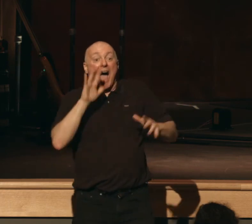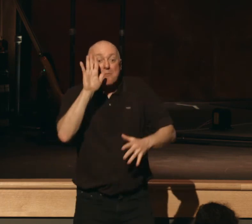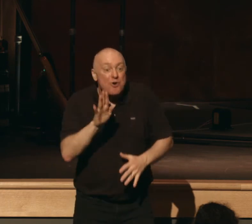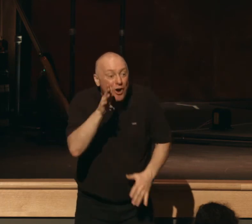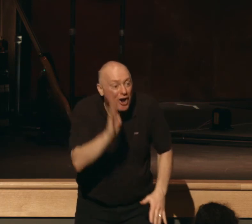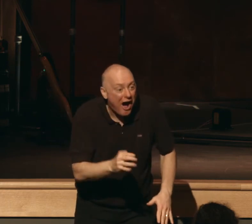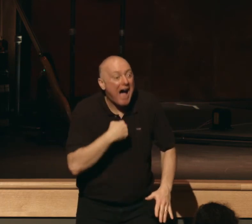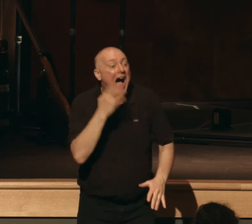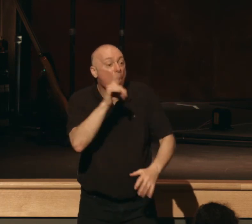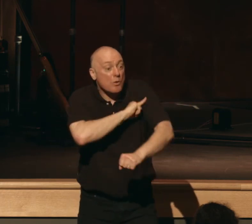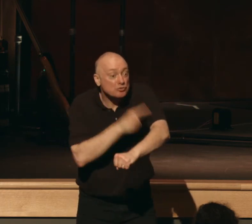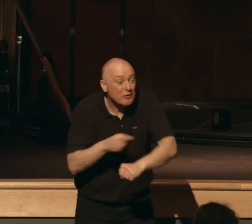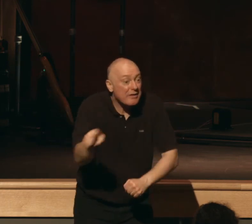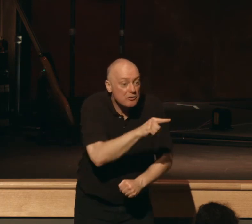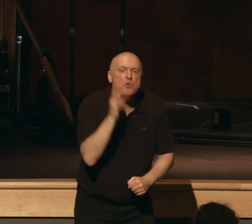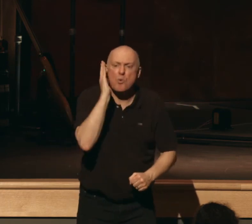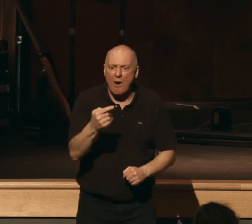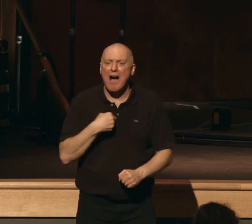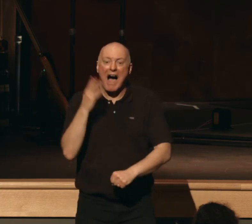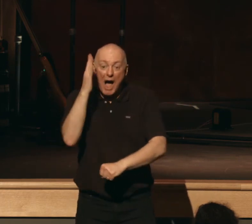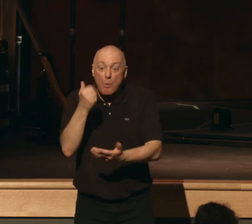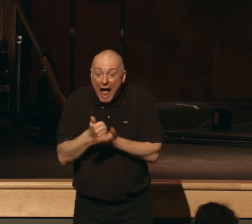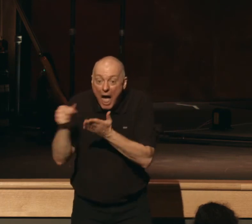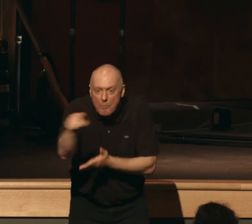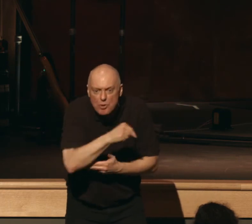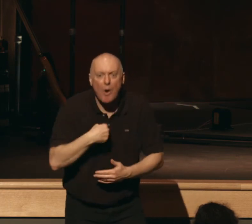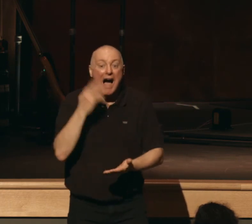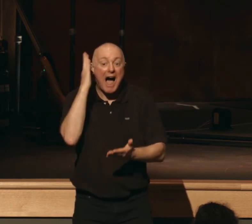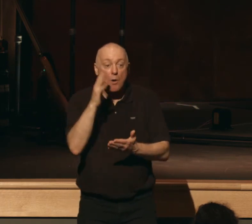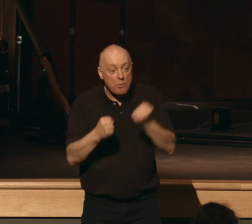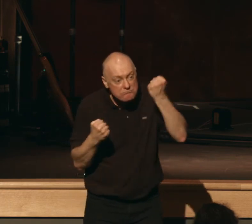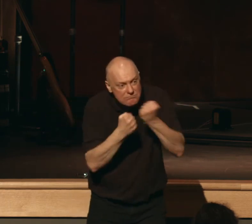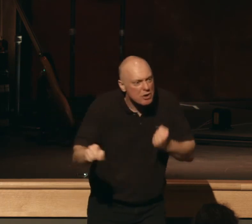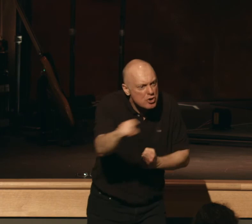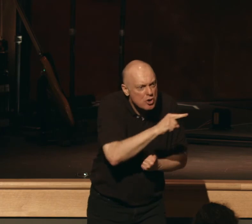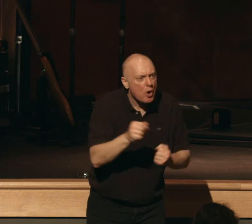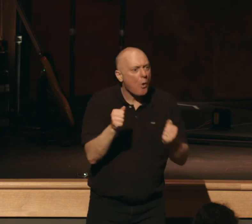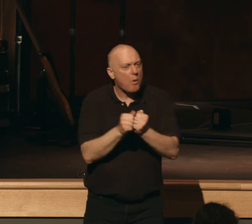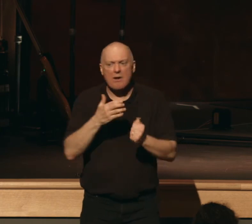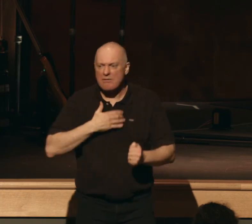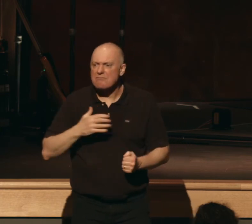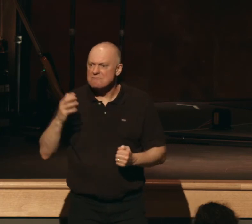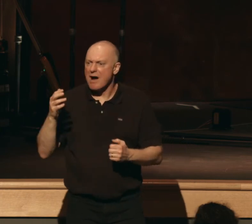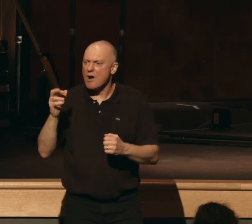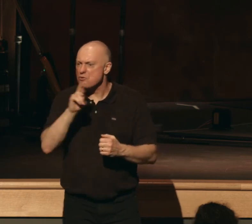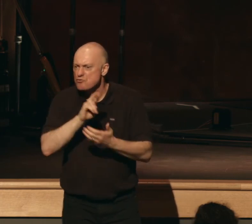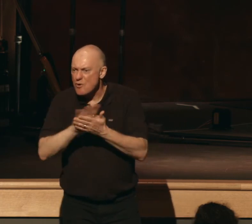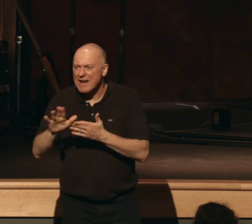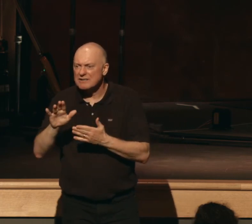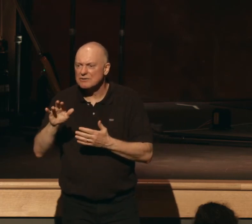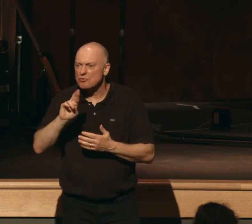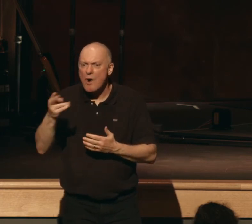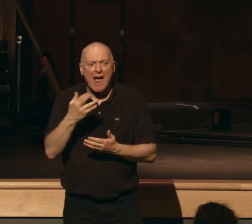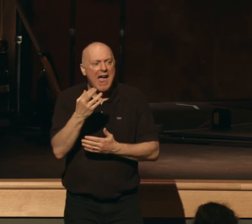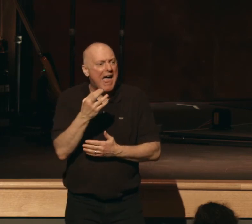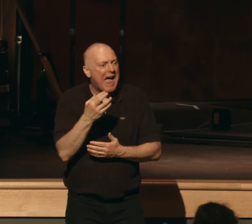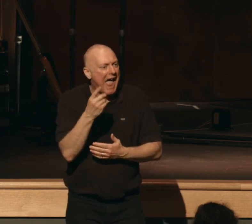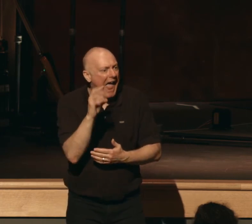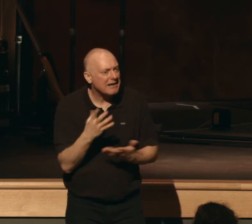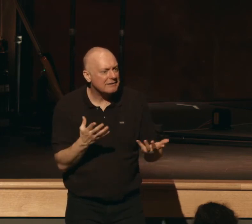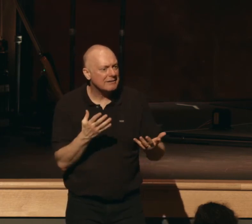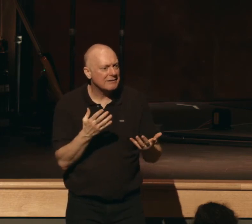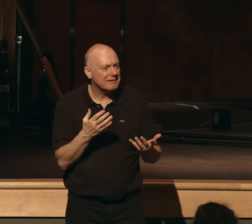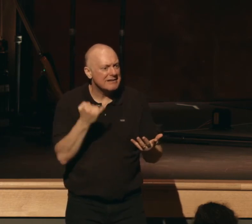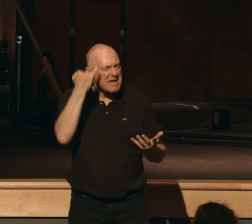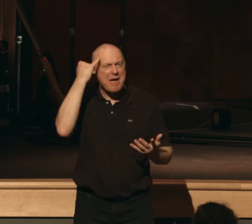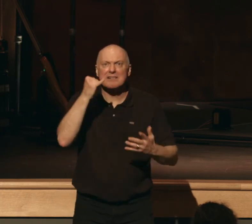God. I will strengthen you. I will help you. I will uphold you with my righteous right hand. What if we put that